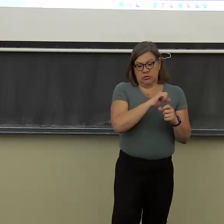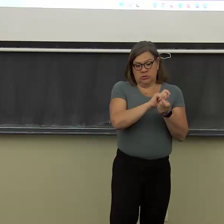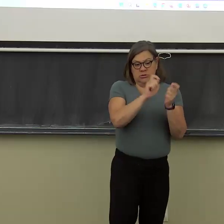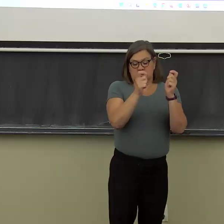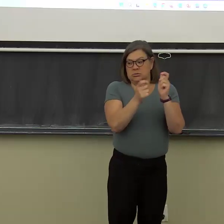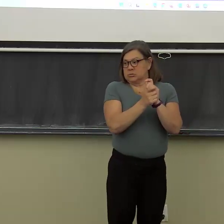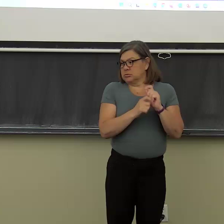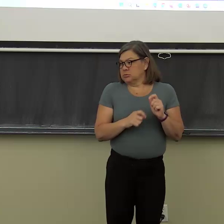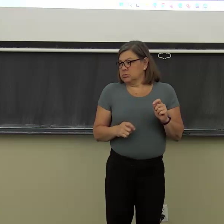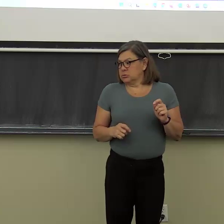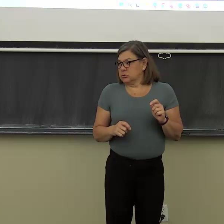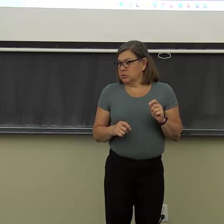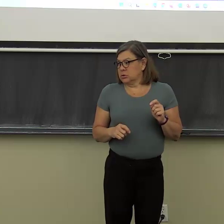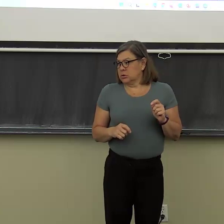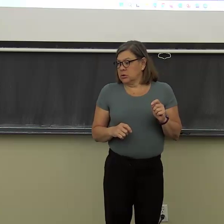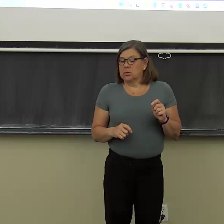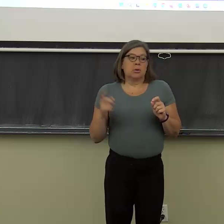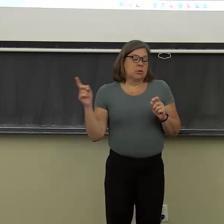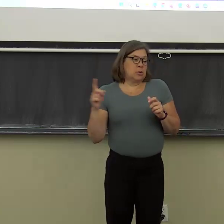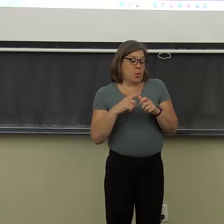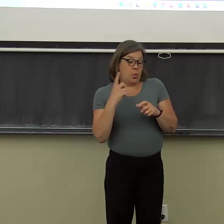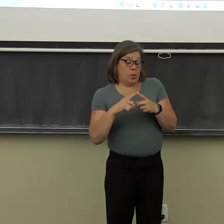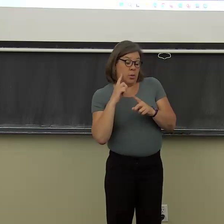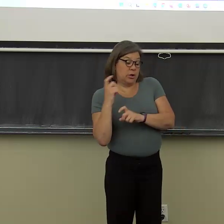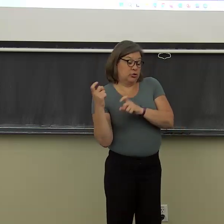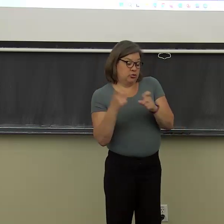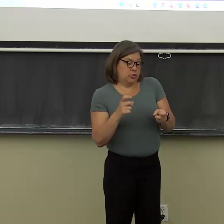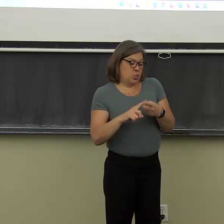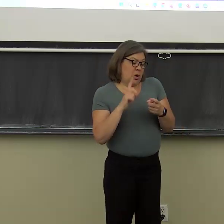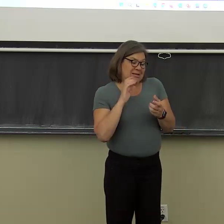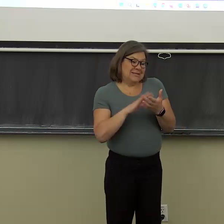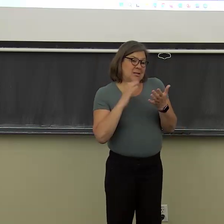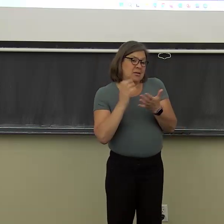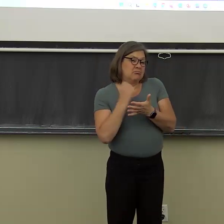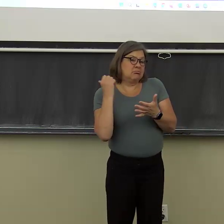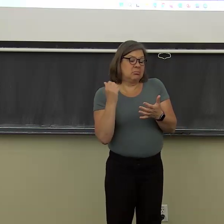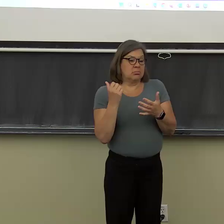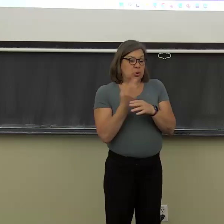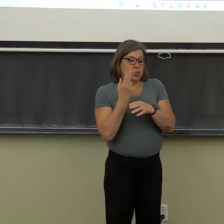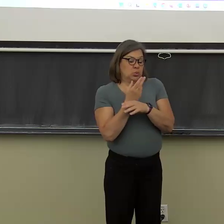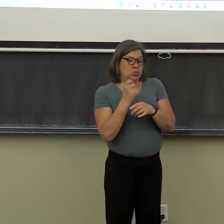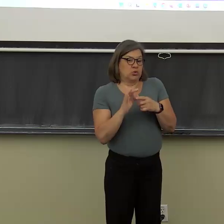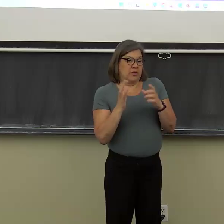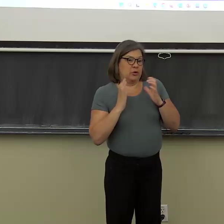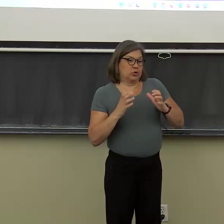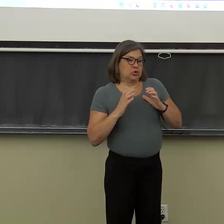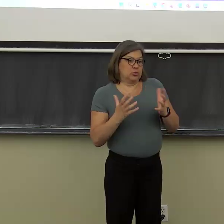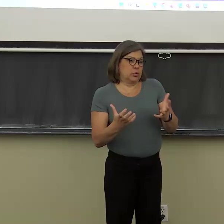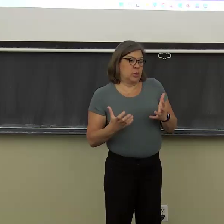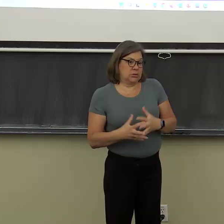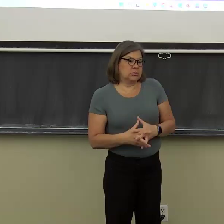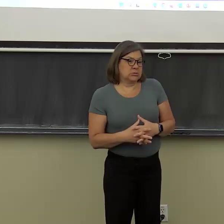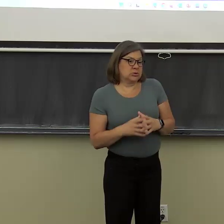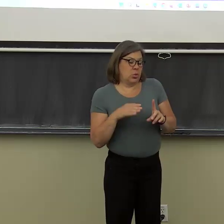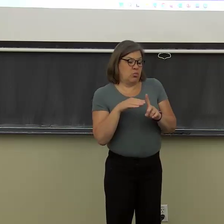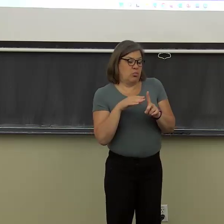the one thing we can contribute is what are the optima that the consumer or the user is wanting. So